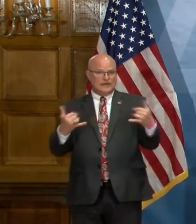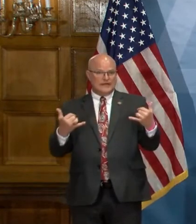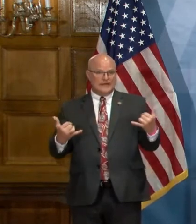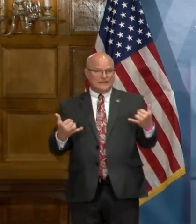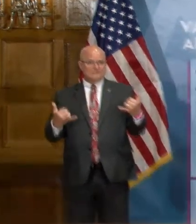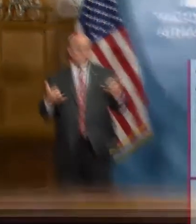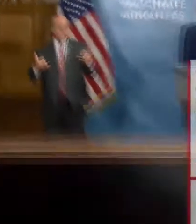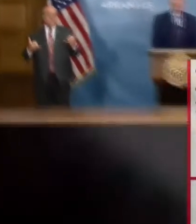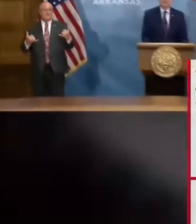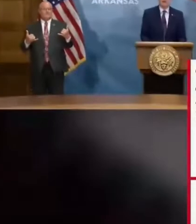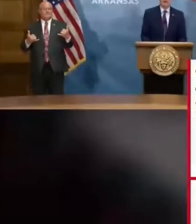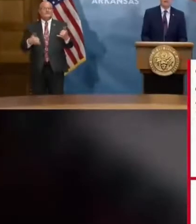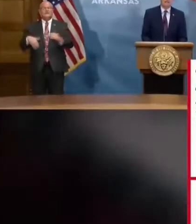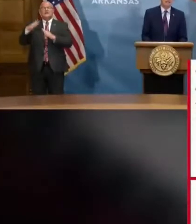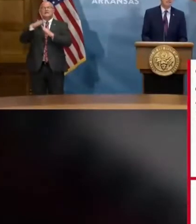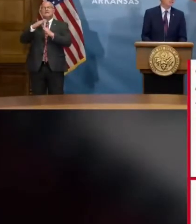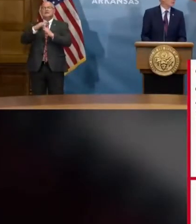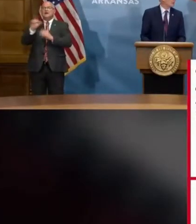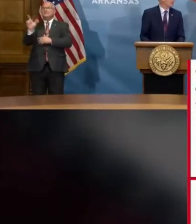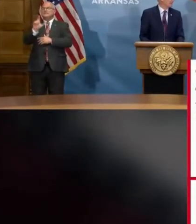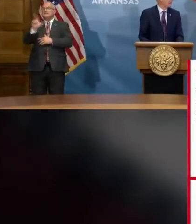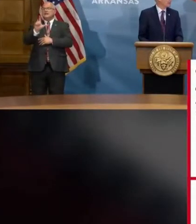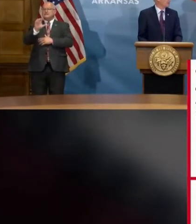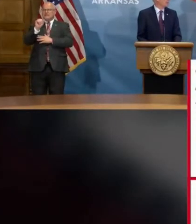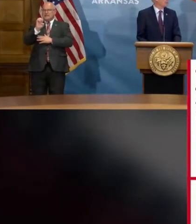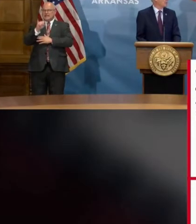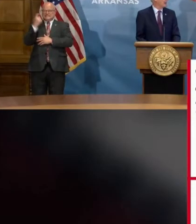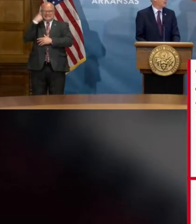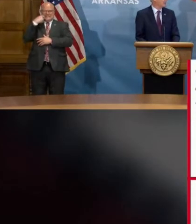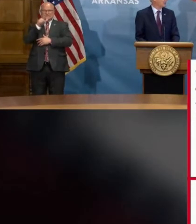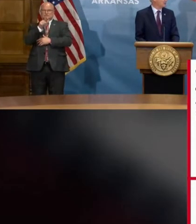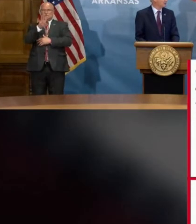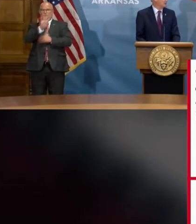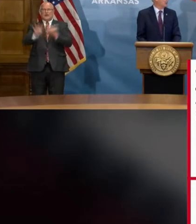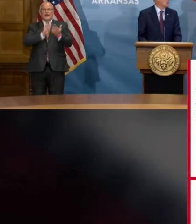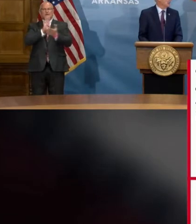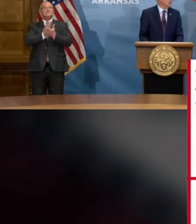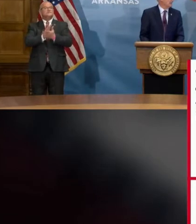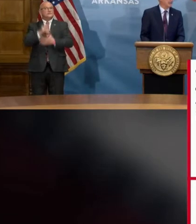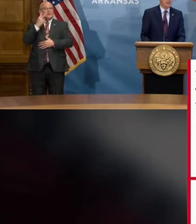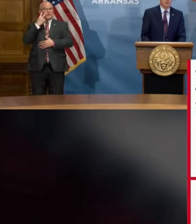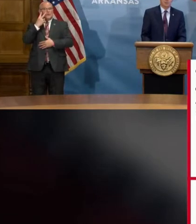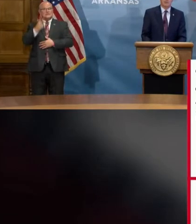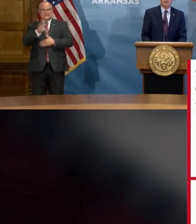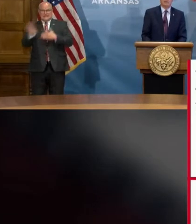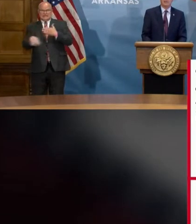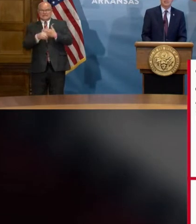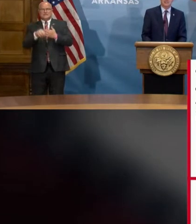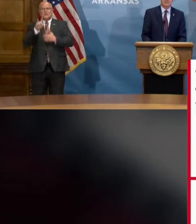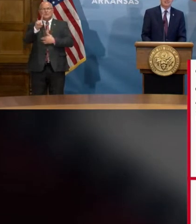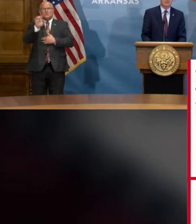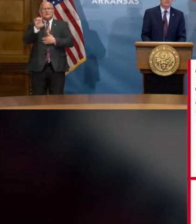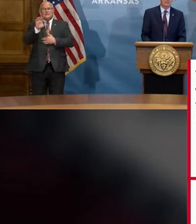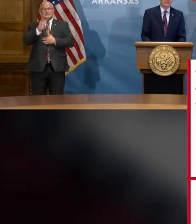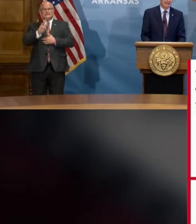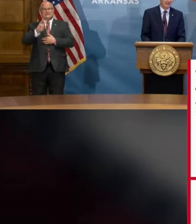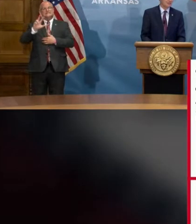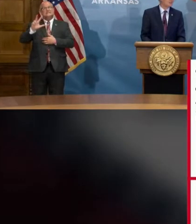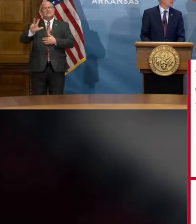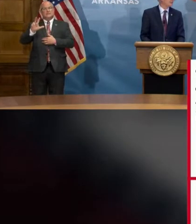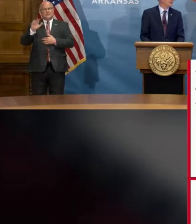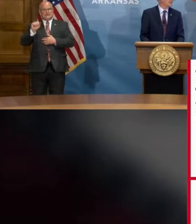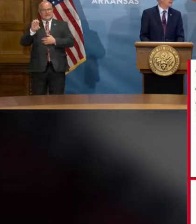On the top left is our cases over the last 24 hours. We see an additional